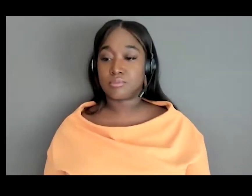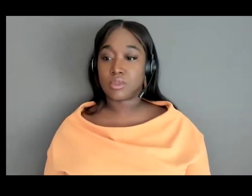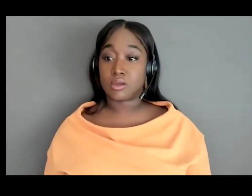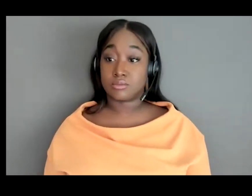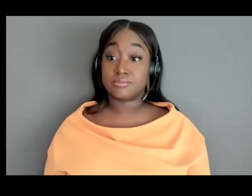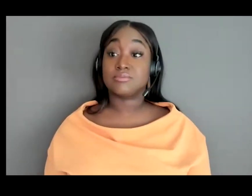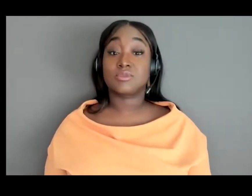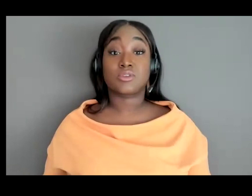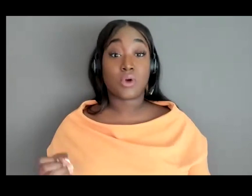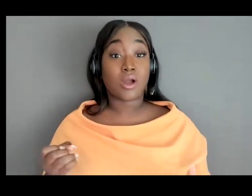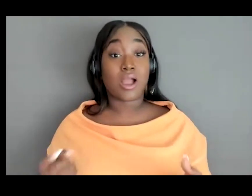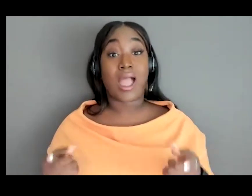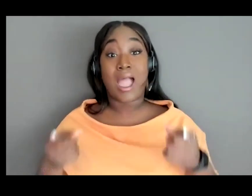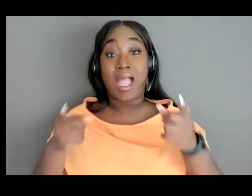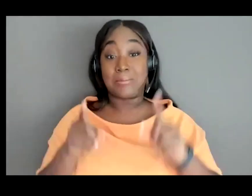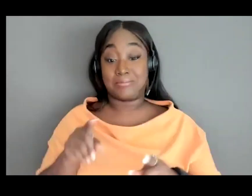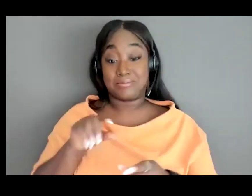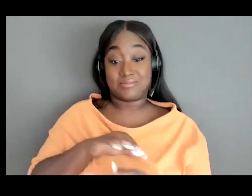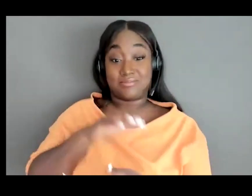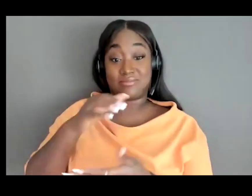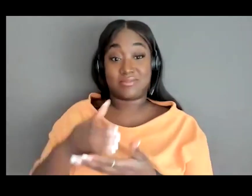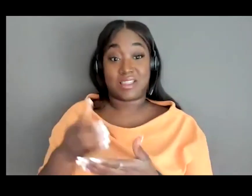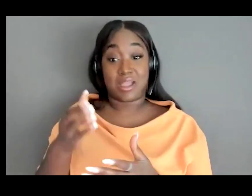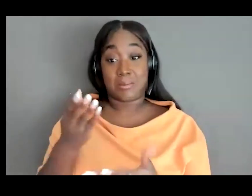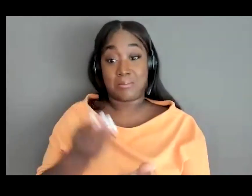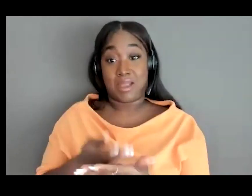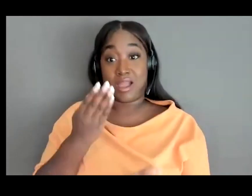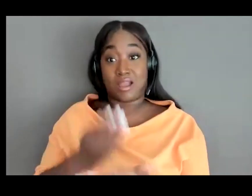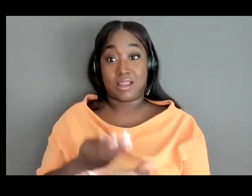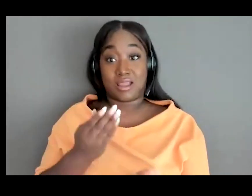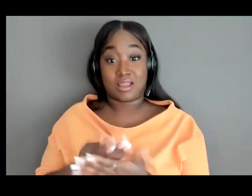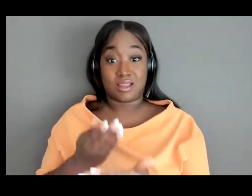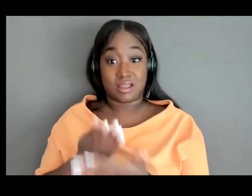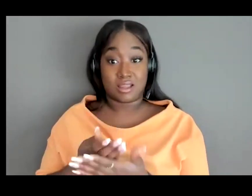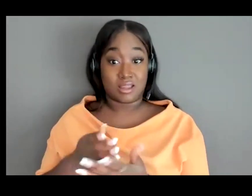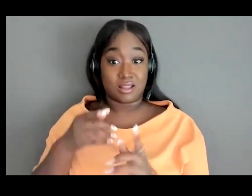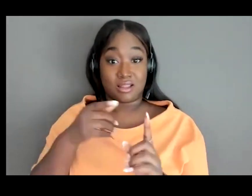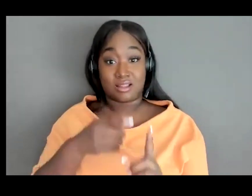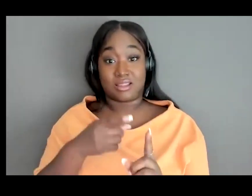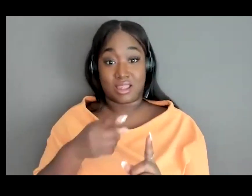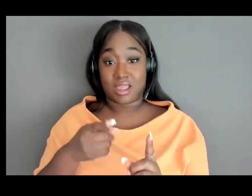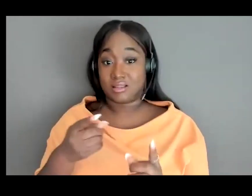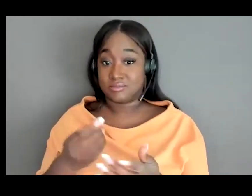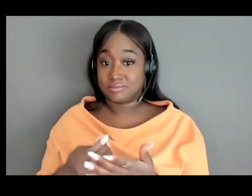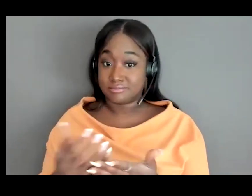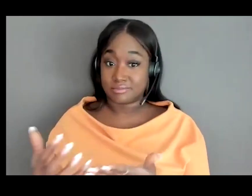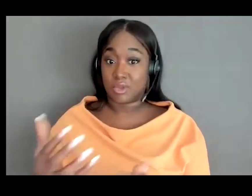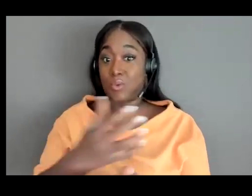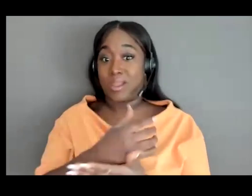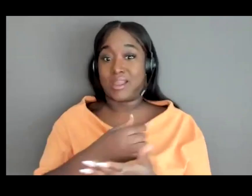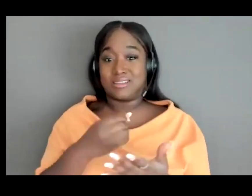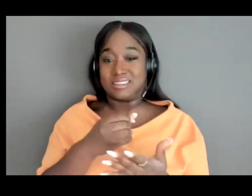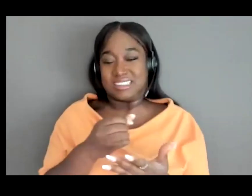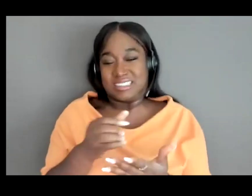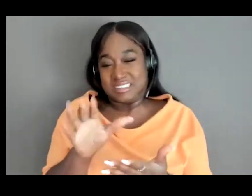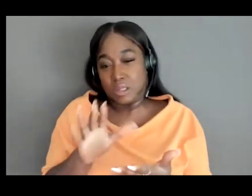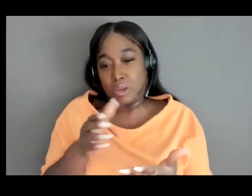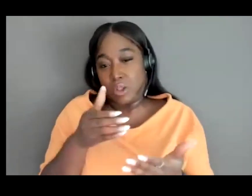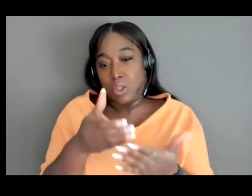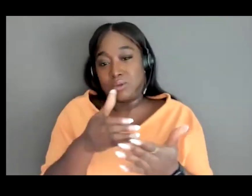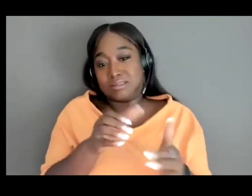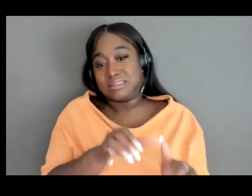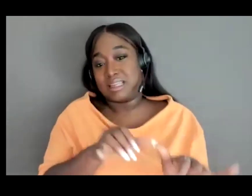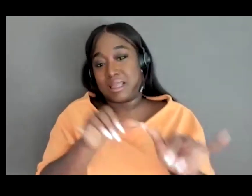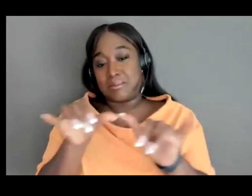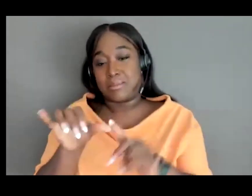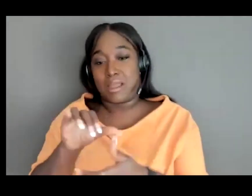But then, it just so happens that the amount of money that congestion pricing would raise is just about the same that it would take to make